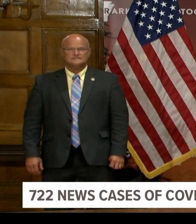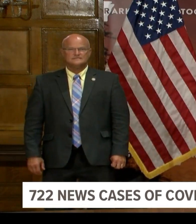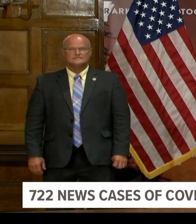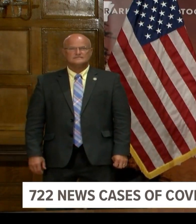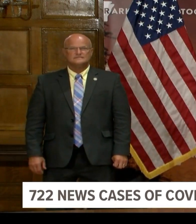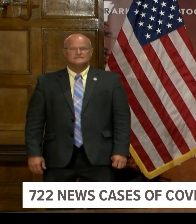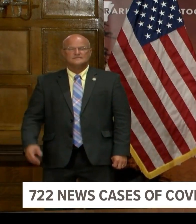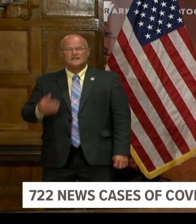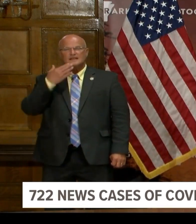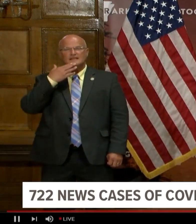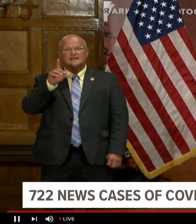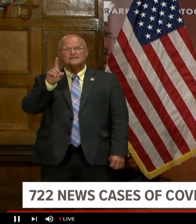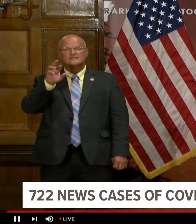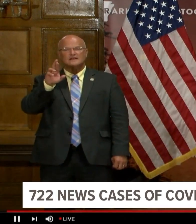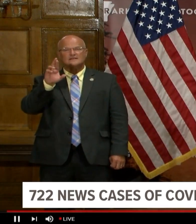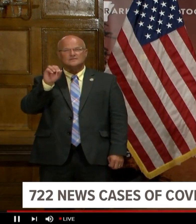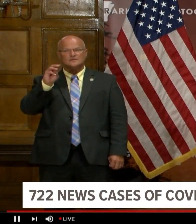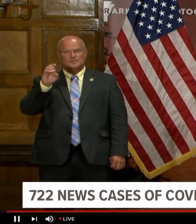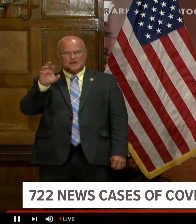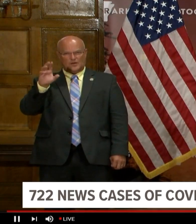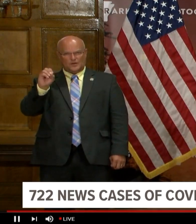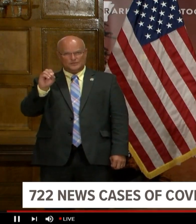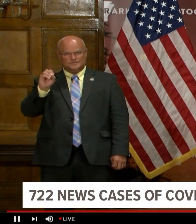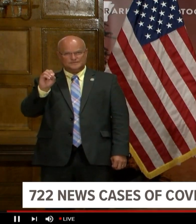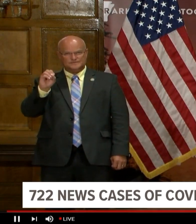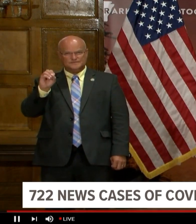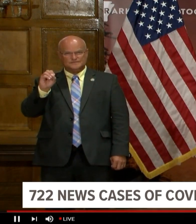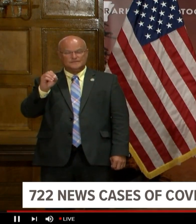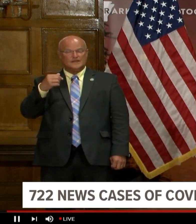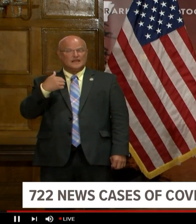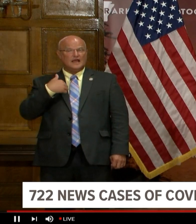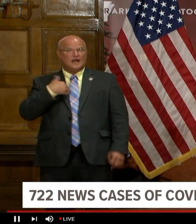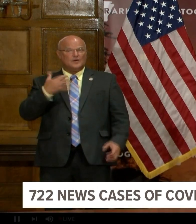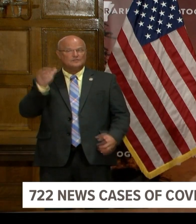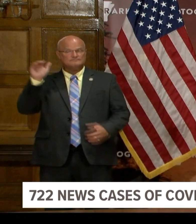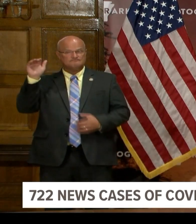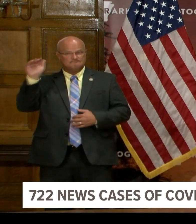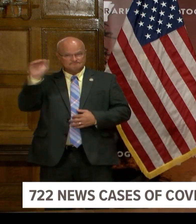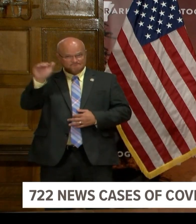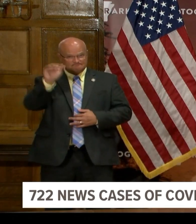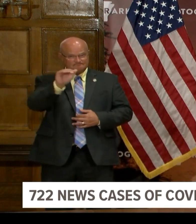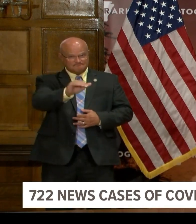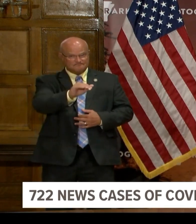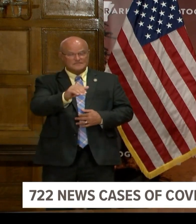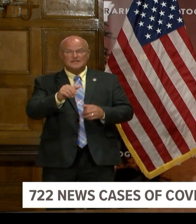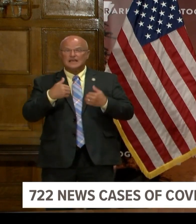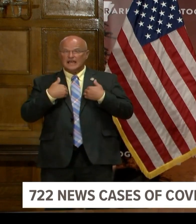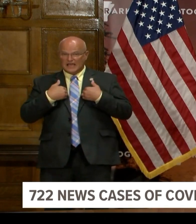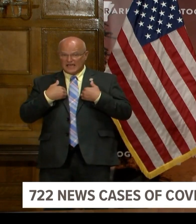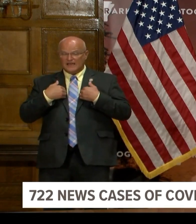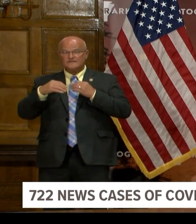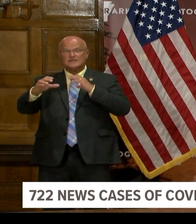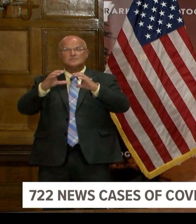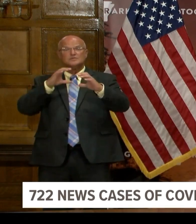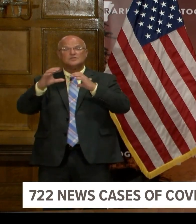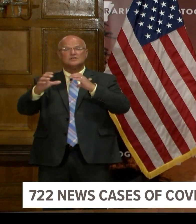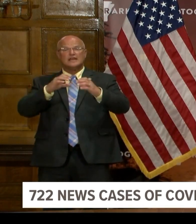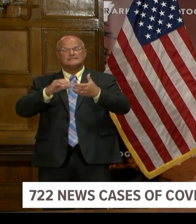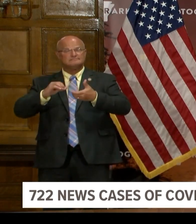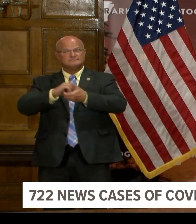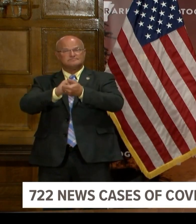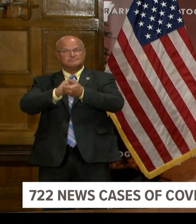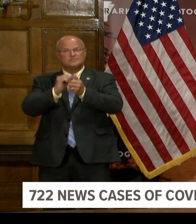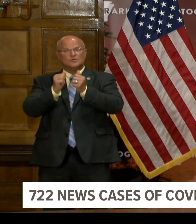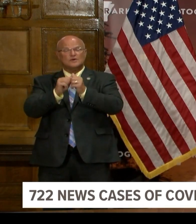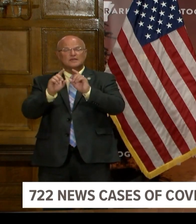Okay, thank you, Dr. Romero. Just want to remind everyone that we continue to have ongoing communication and collaboration with the Department